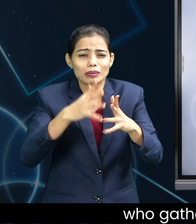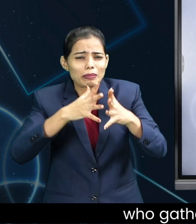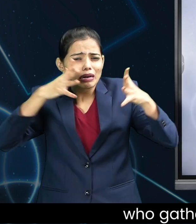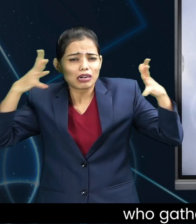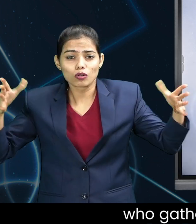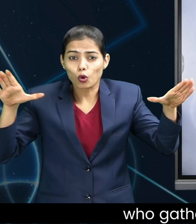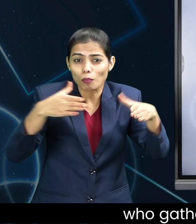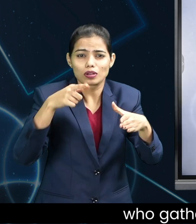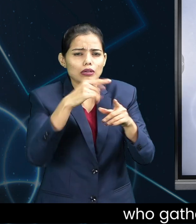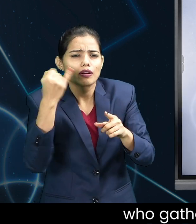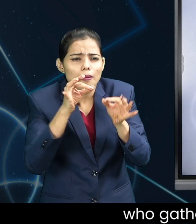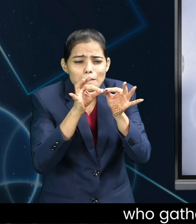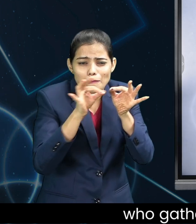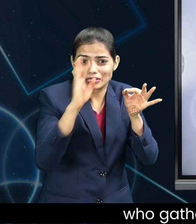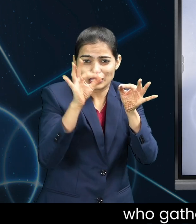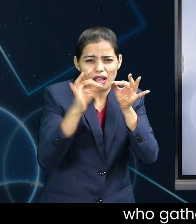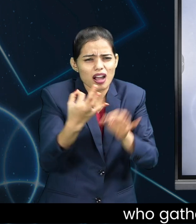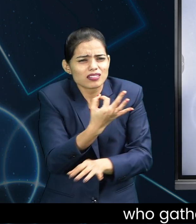a specific purpose.